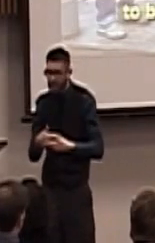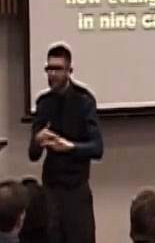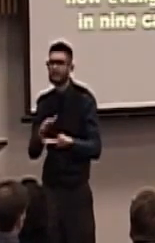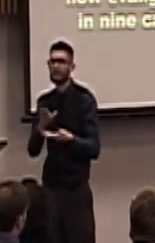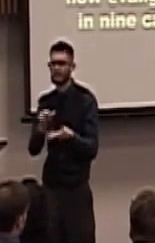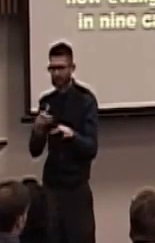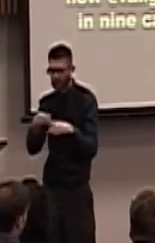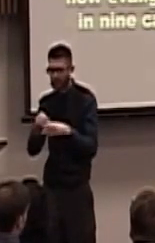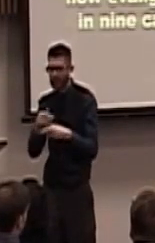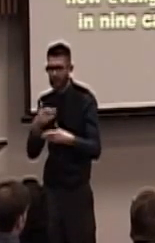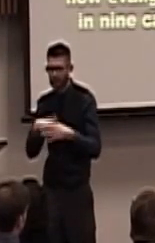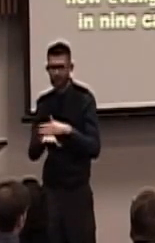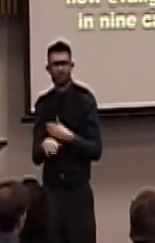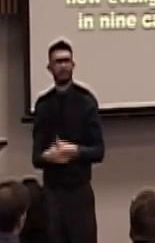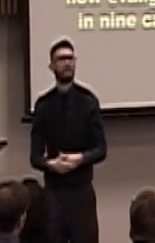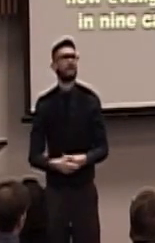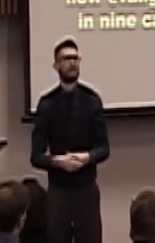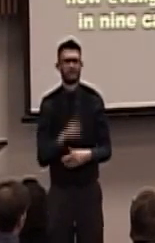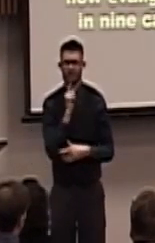It's amazing.